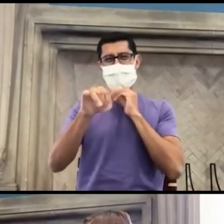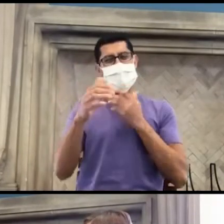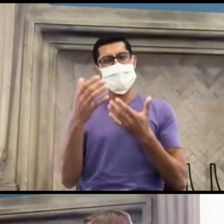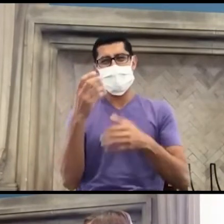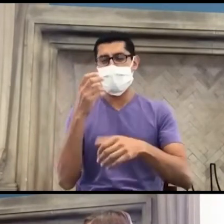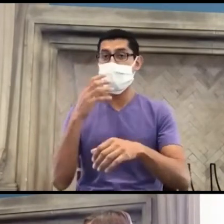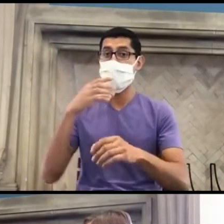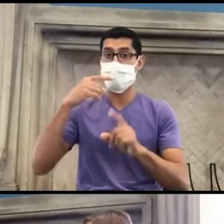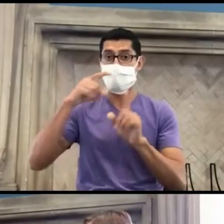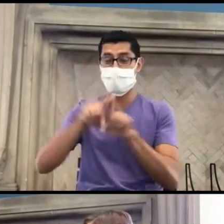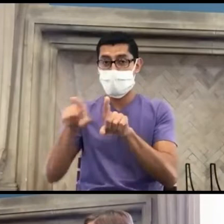And also,